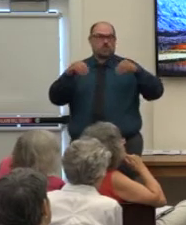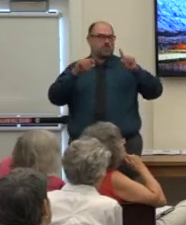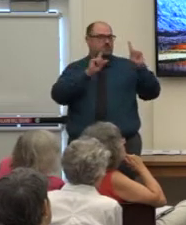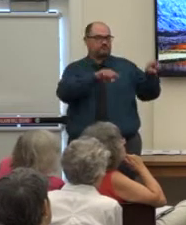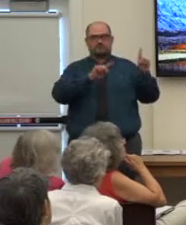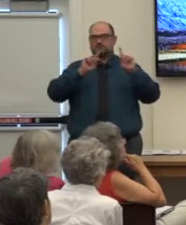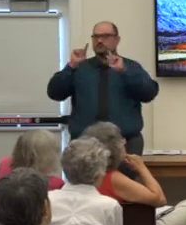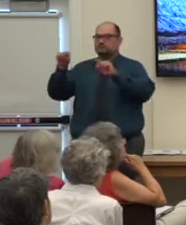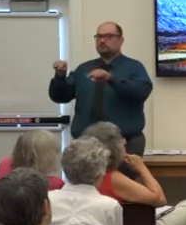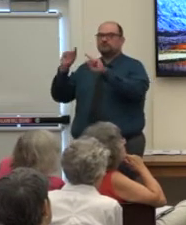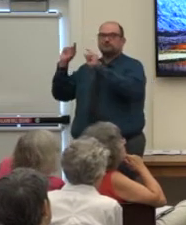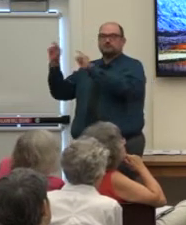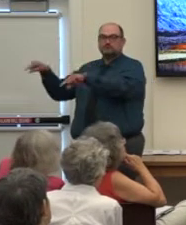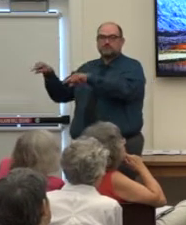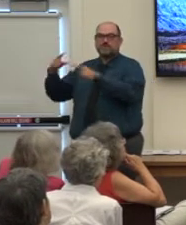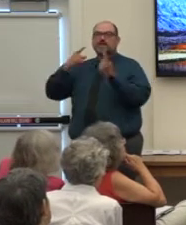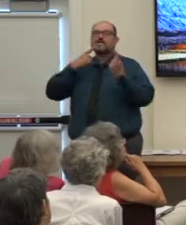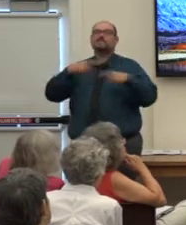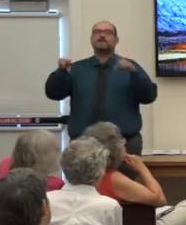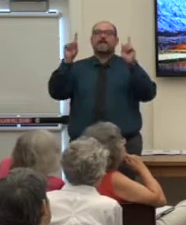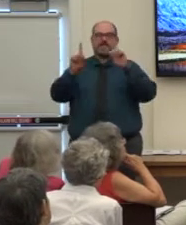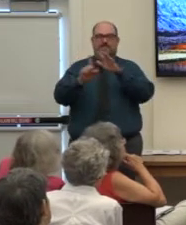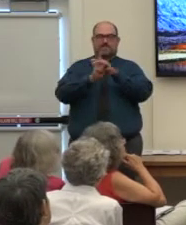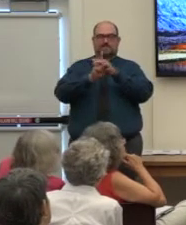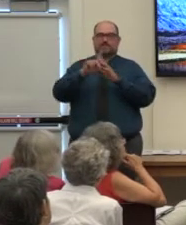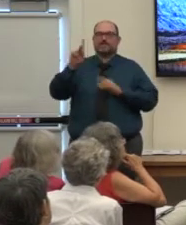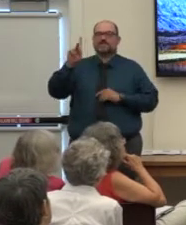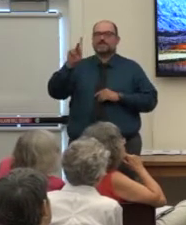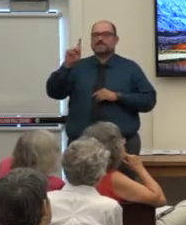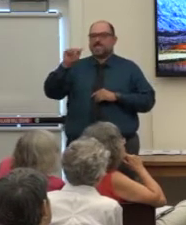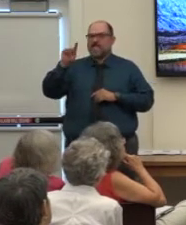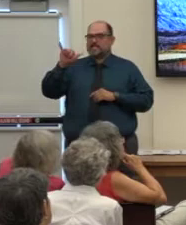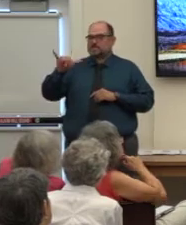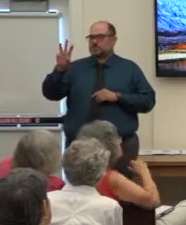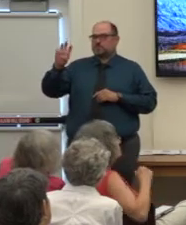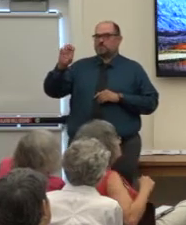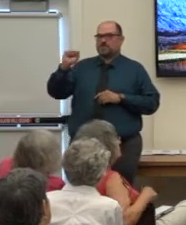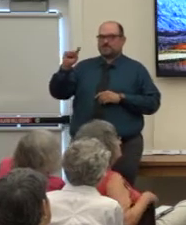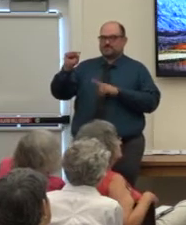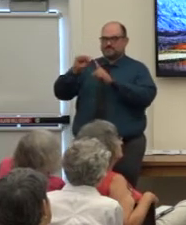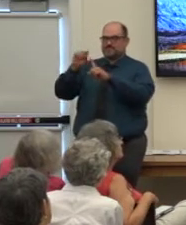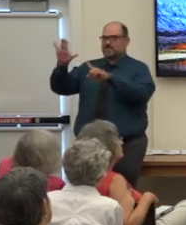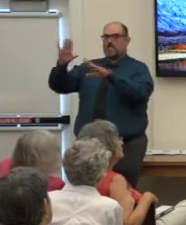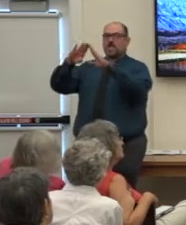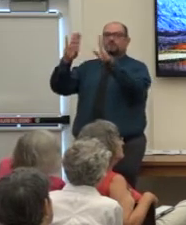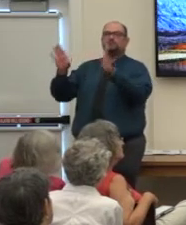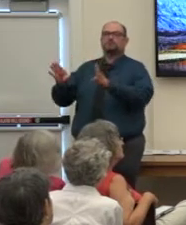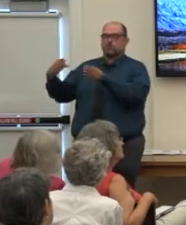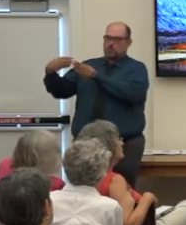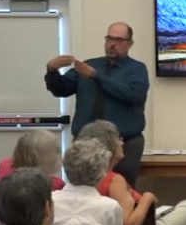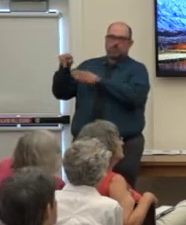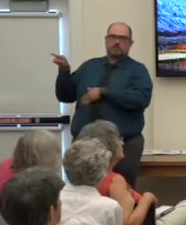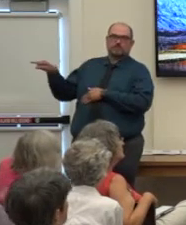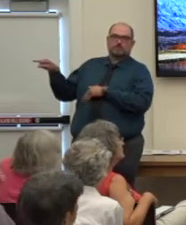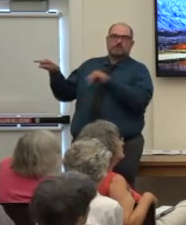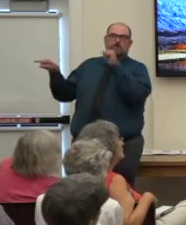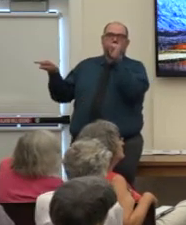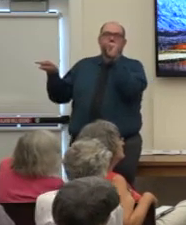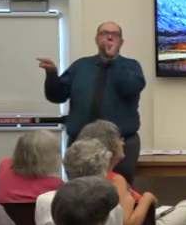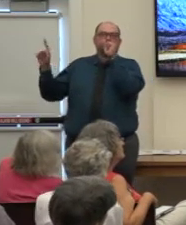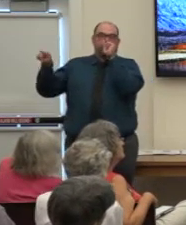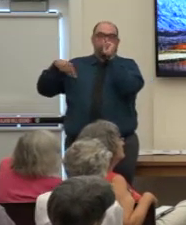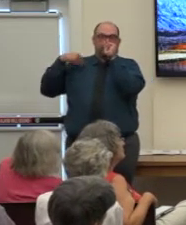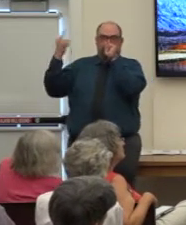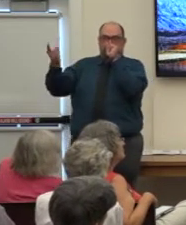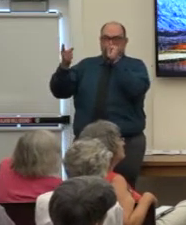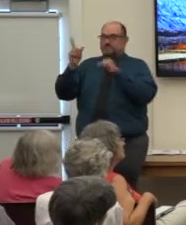to Katie West's house on the corner in Chilmark. Katie West had been deaf and dumb and did the laundry